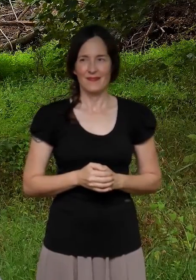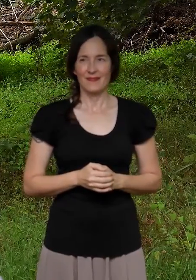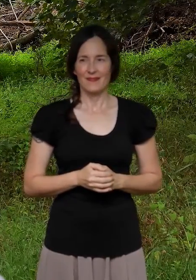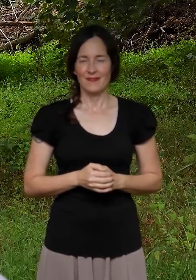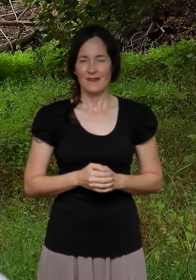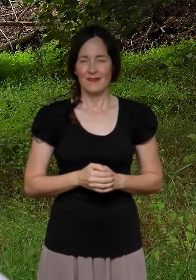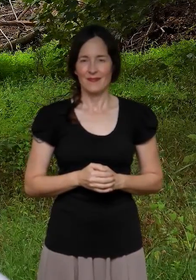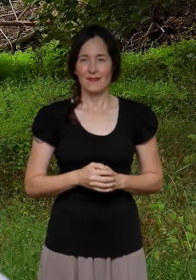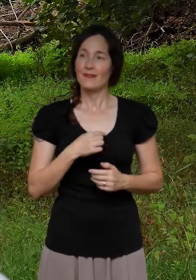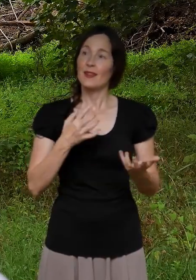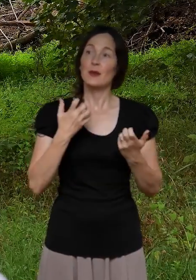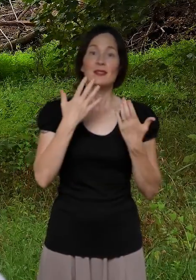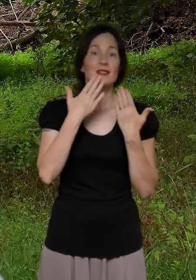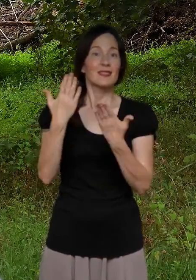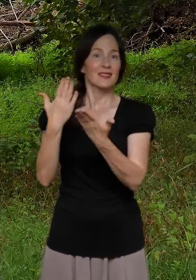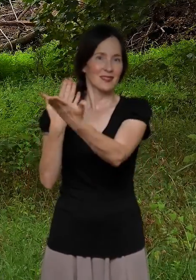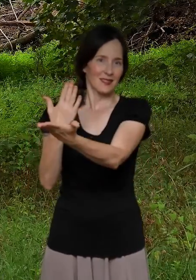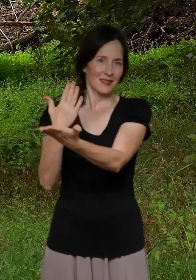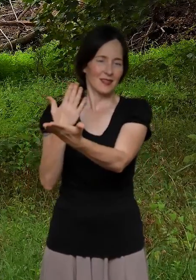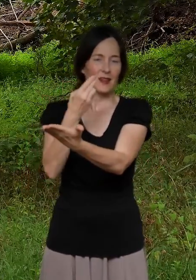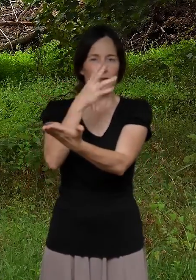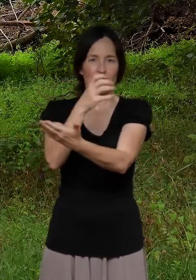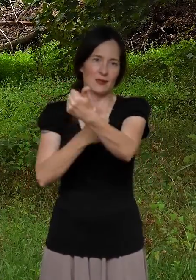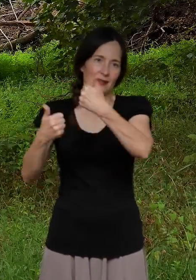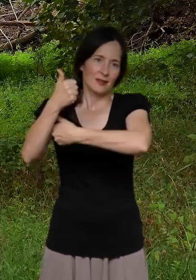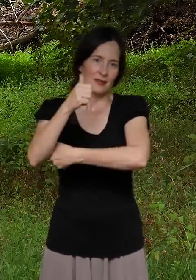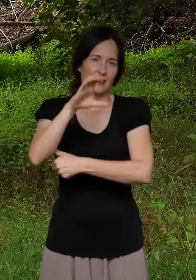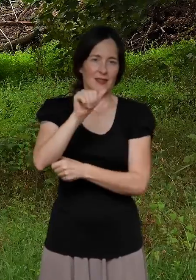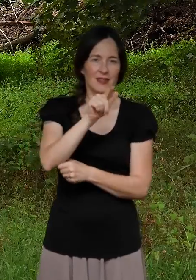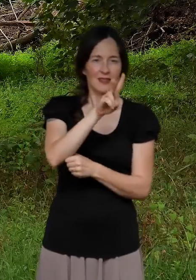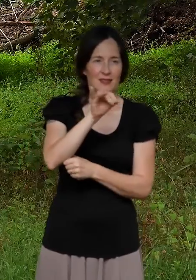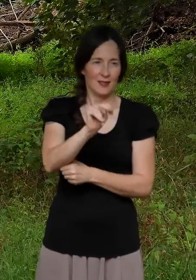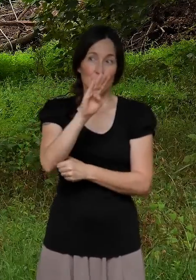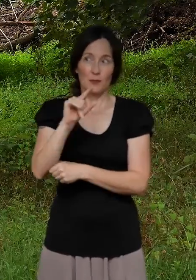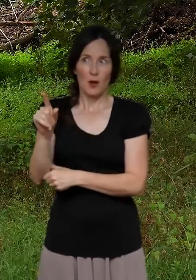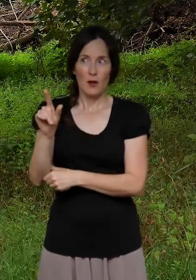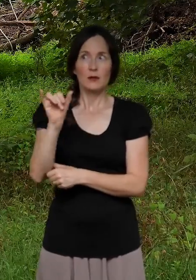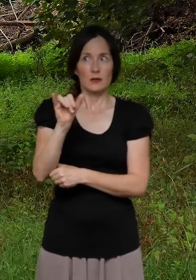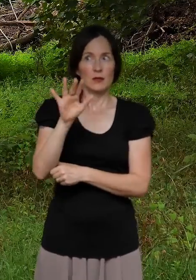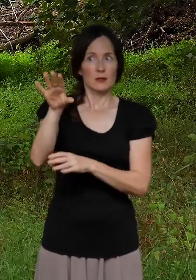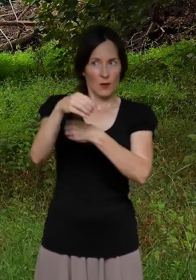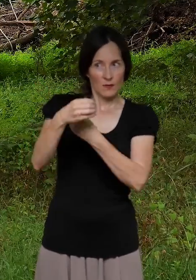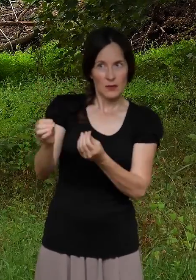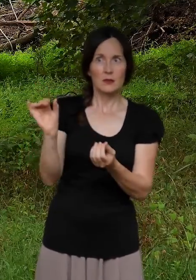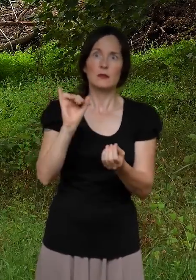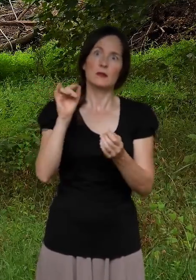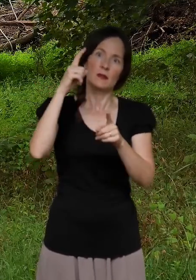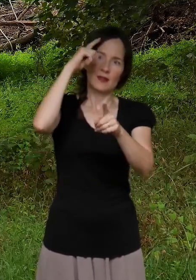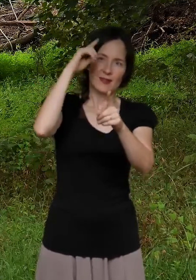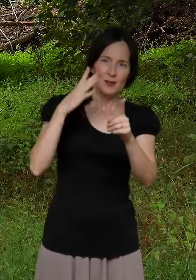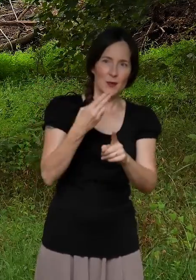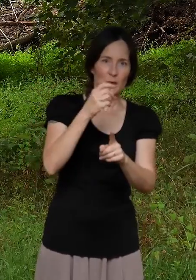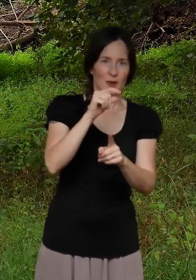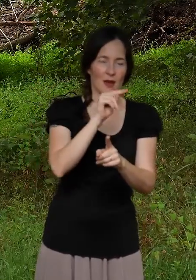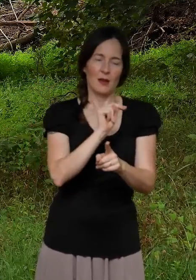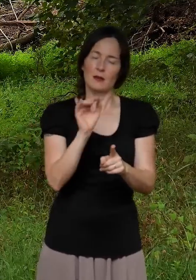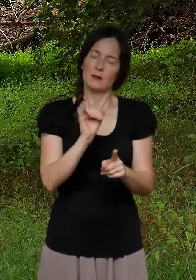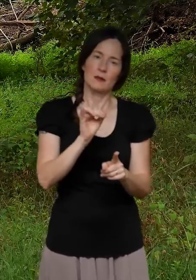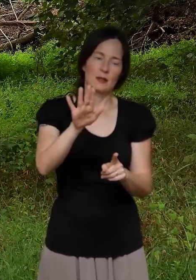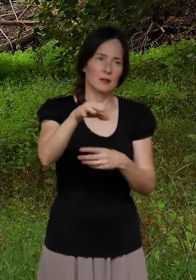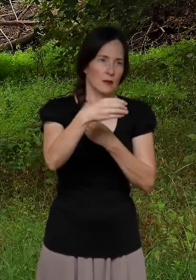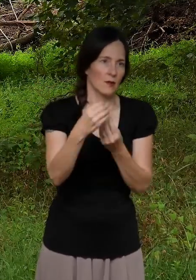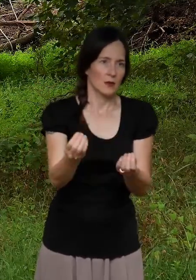summer movies, comedy in the courtyard, girls' night out for shopping, and of course, many, many great restaurants. There truly